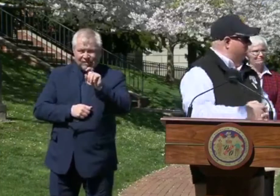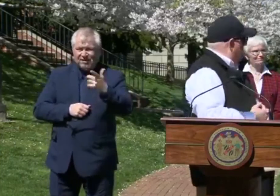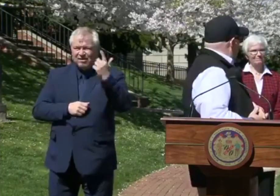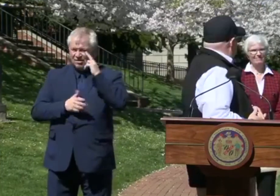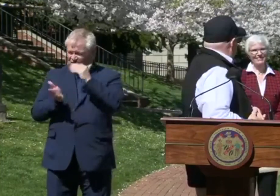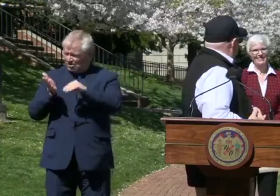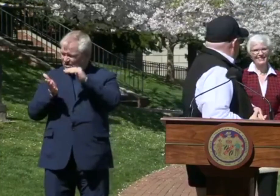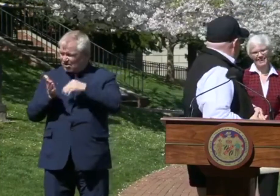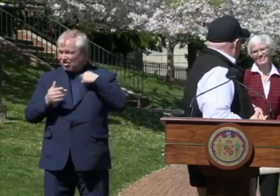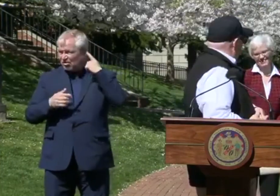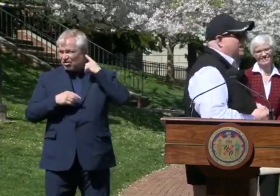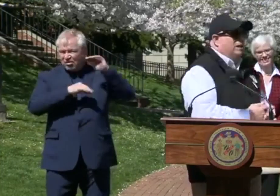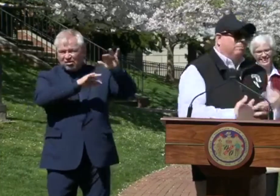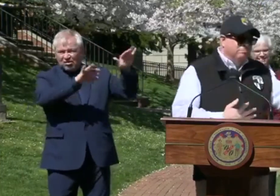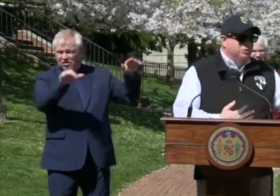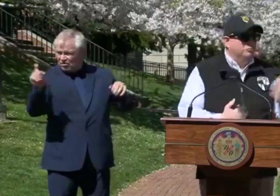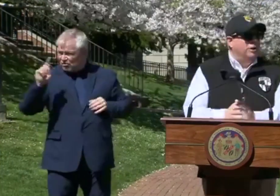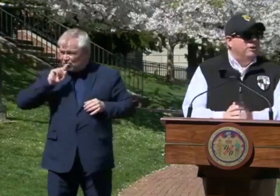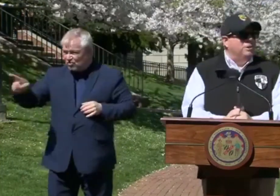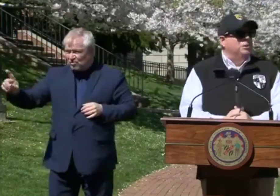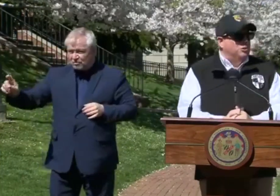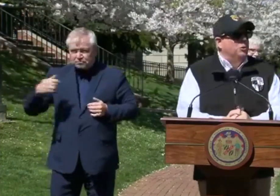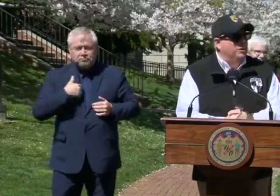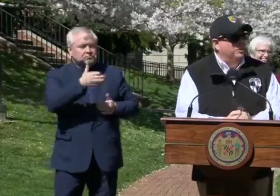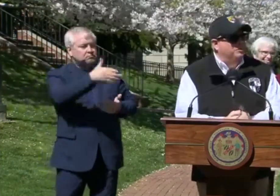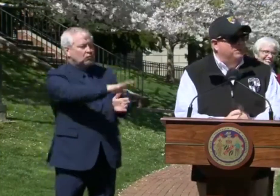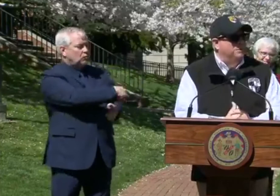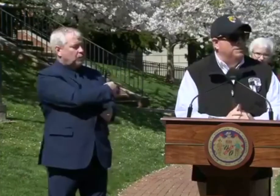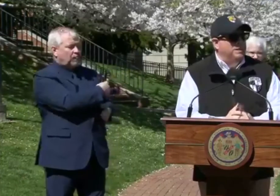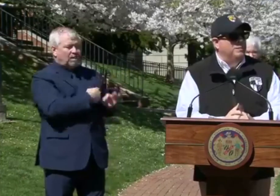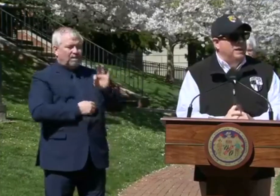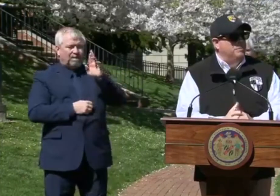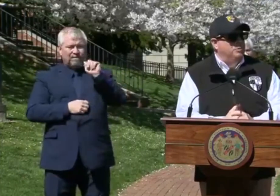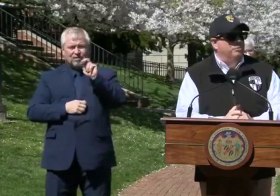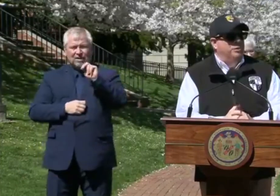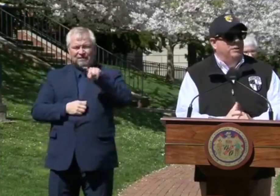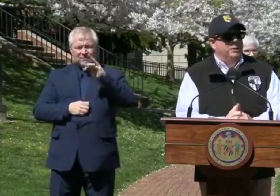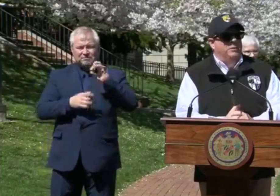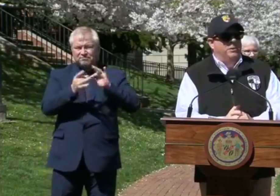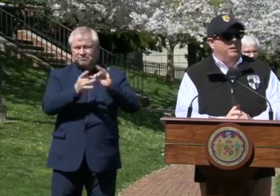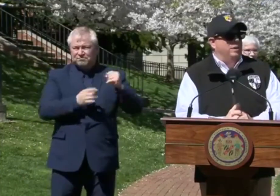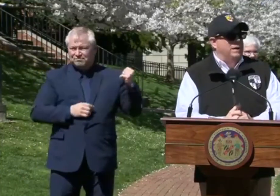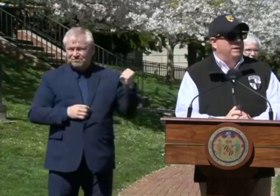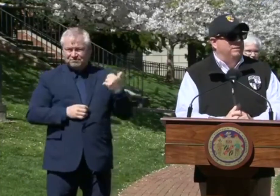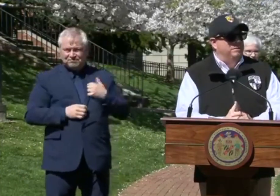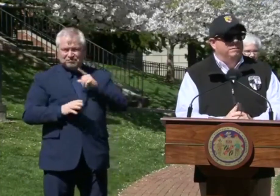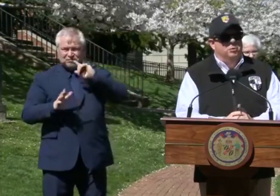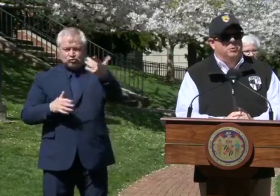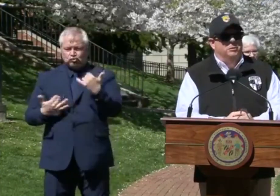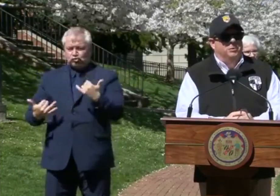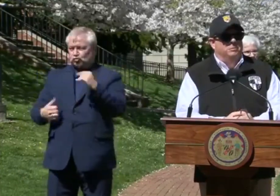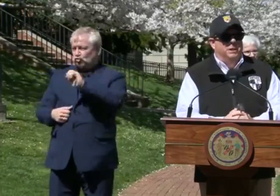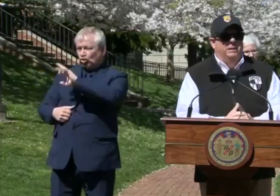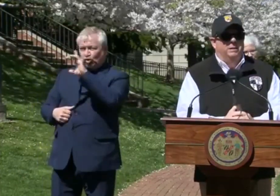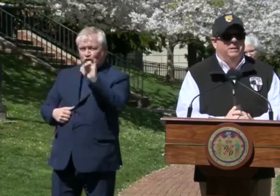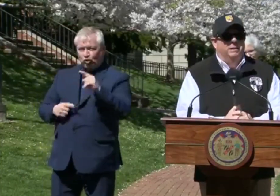Is it too early to talk about that? Yeah. So Fran Phillips says it's too early to say anything about ibuprofen. I don't think we've heard anything about that rumor